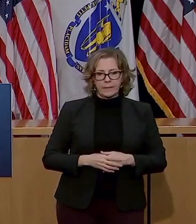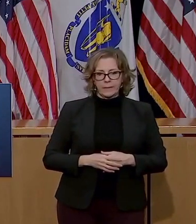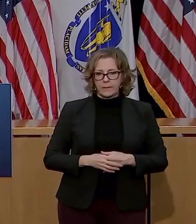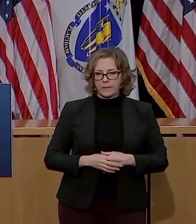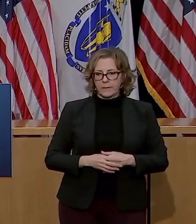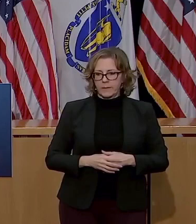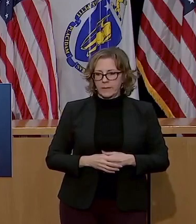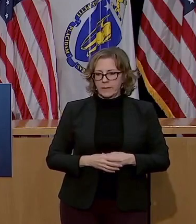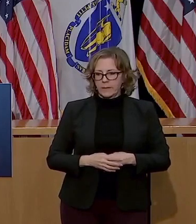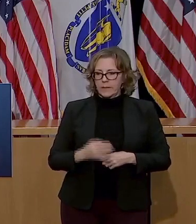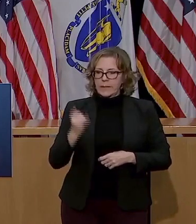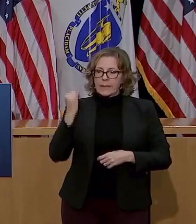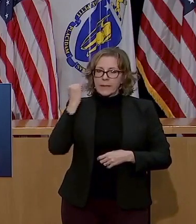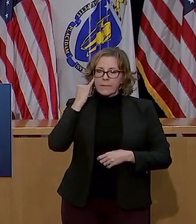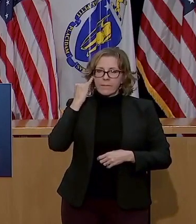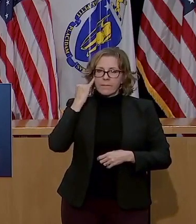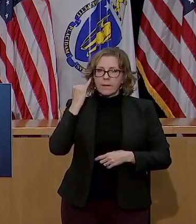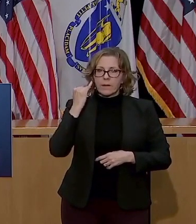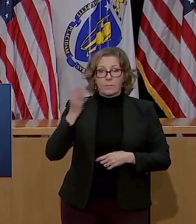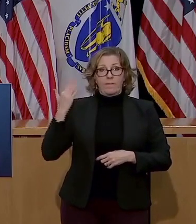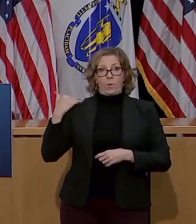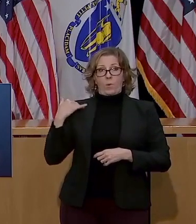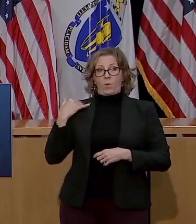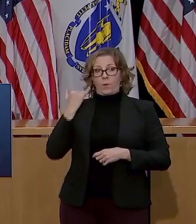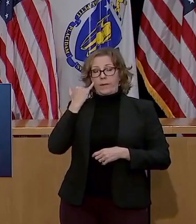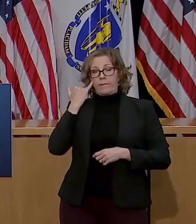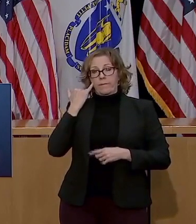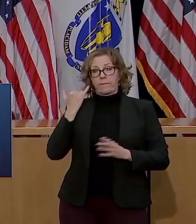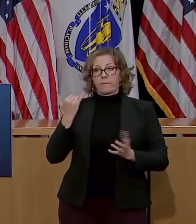better understanding and more insight into